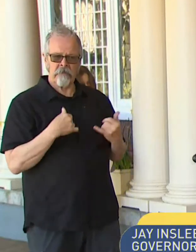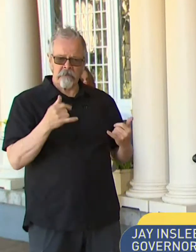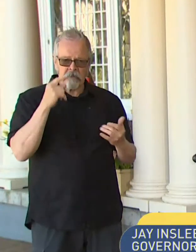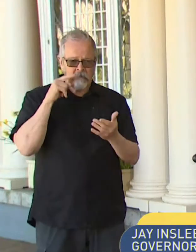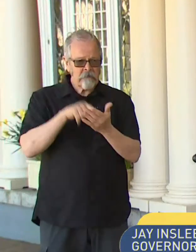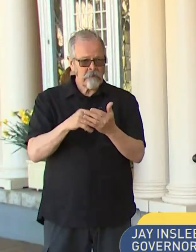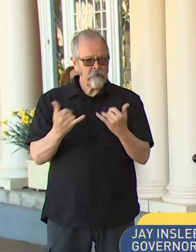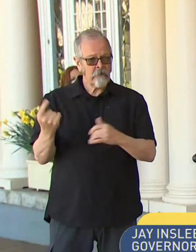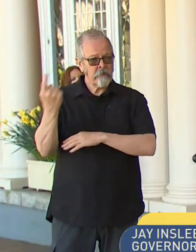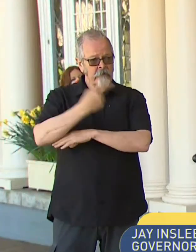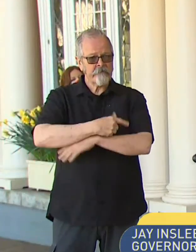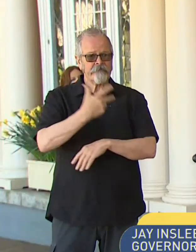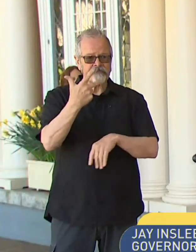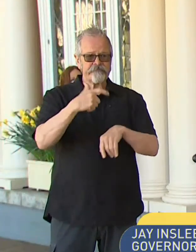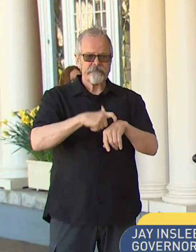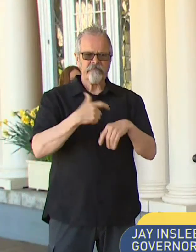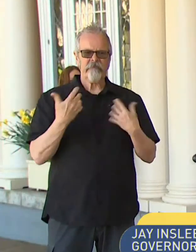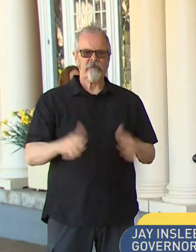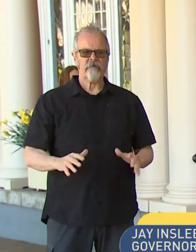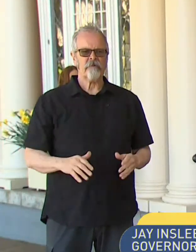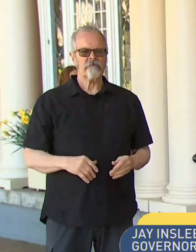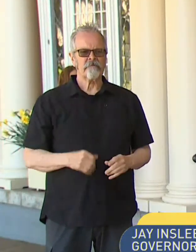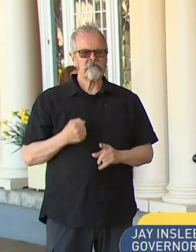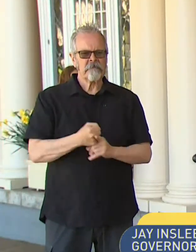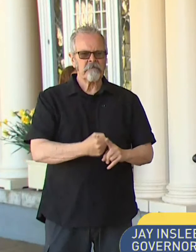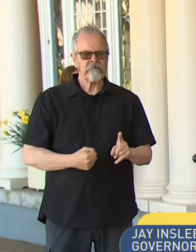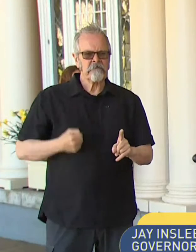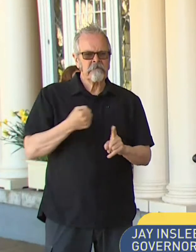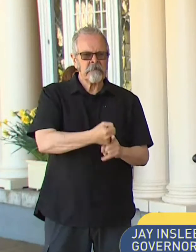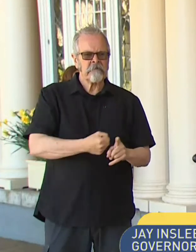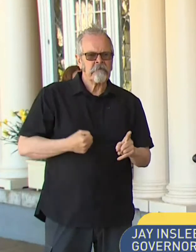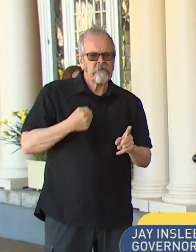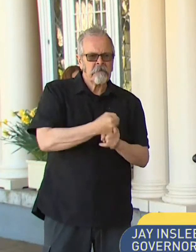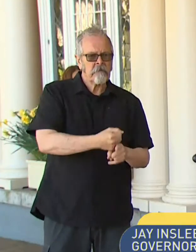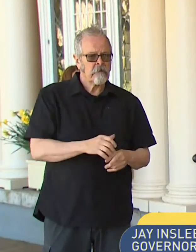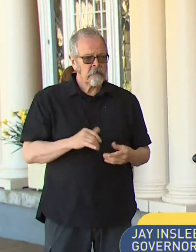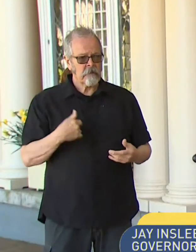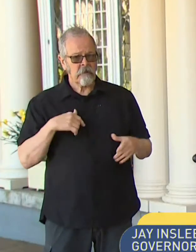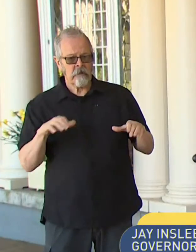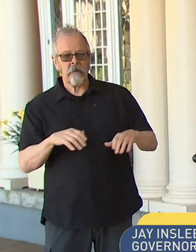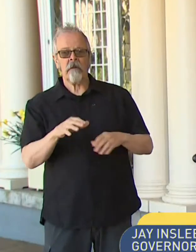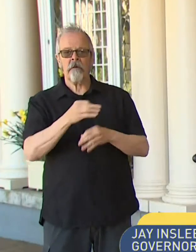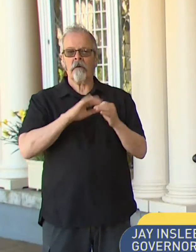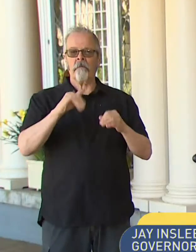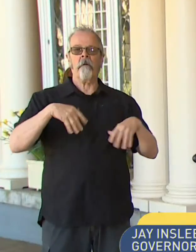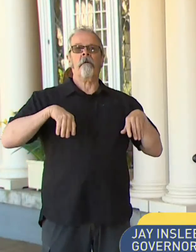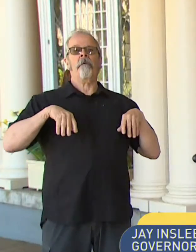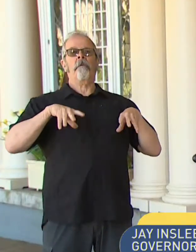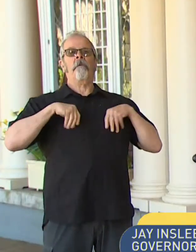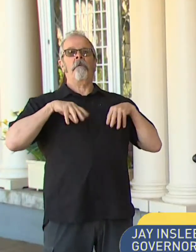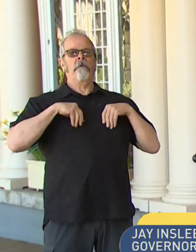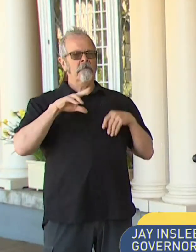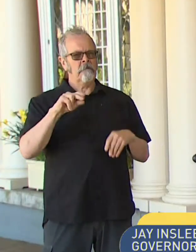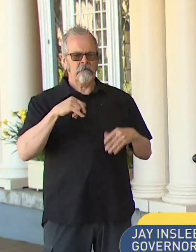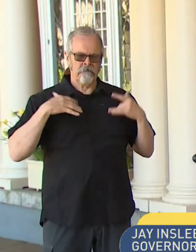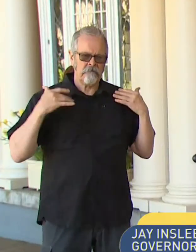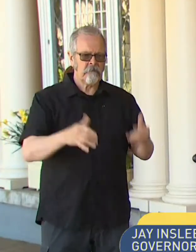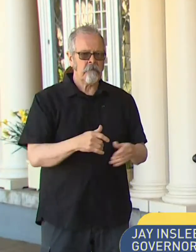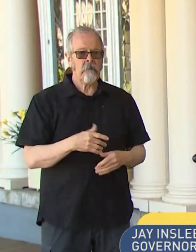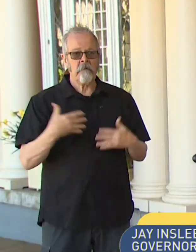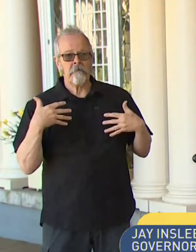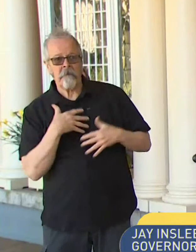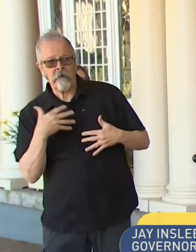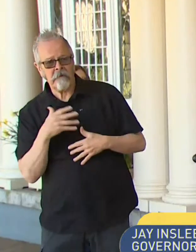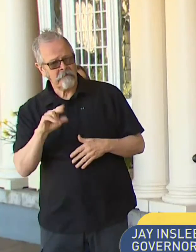3 times already. And we have acted. Instead of being passive, instead of being fearful and